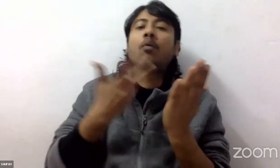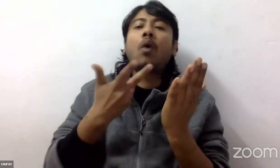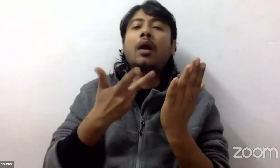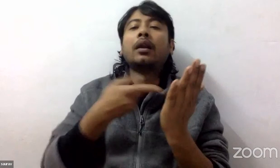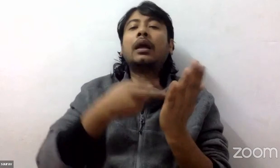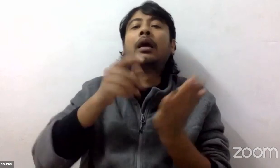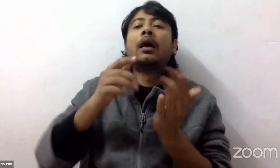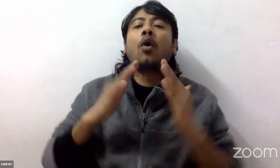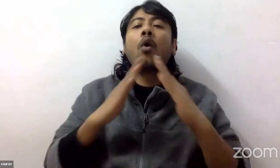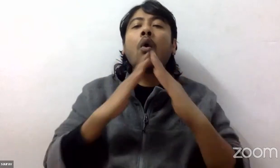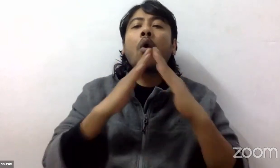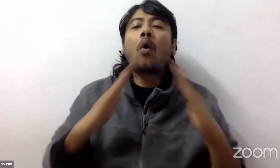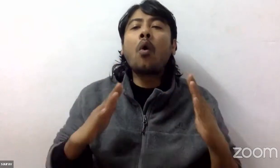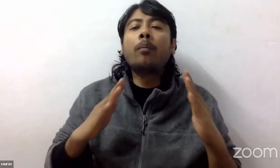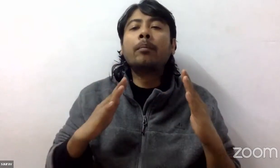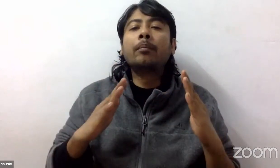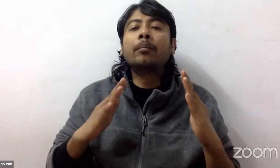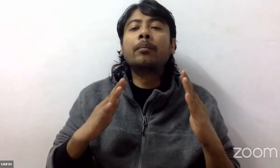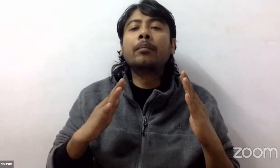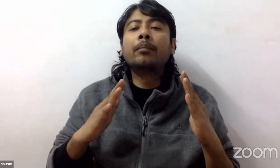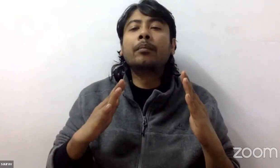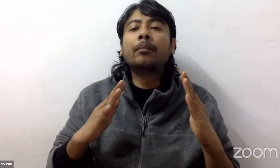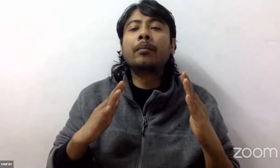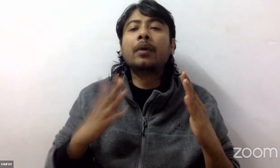the information of your city. What time will the fast